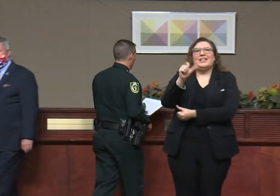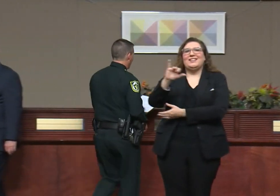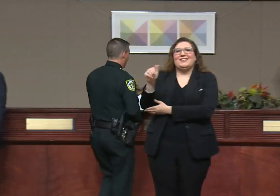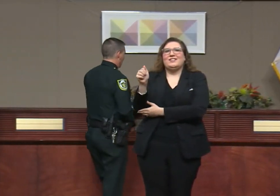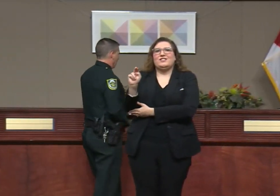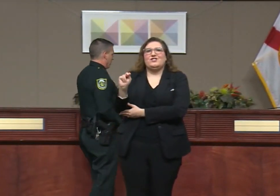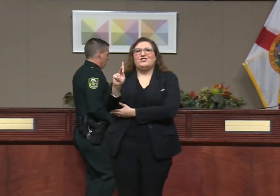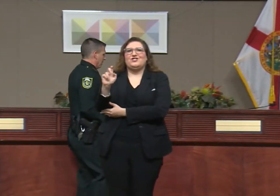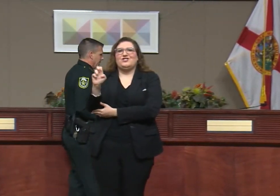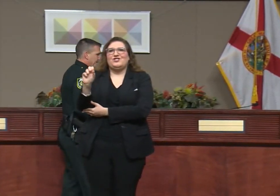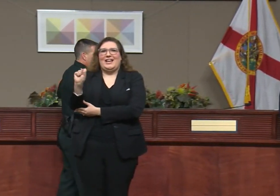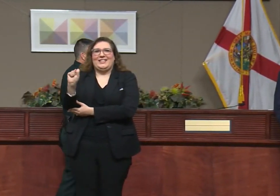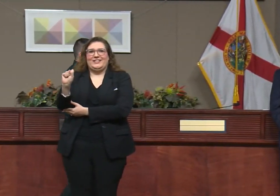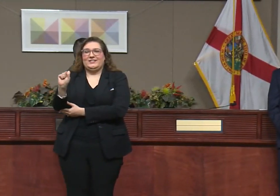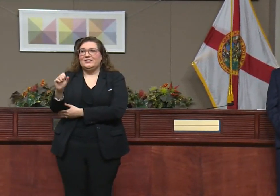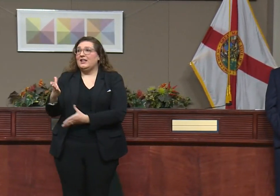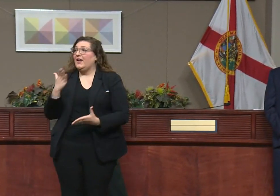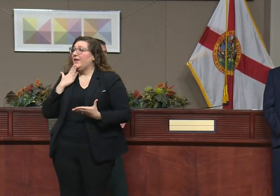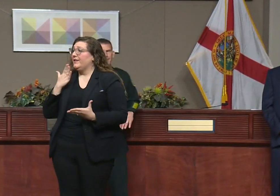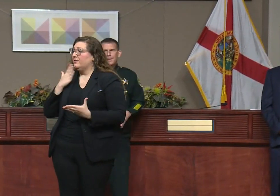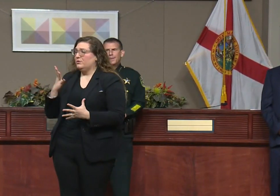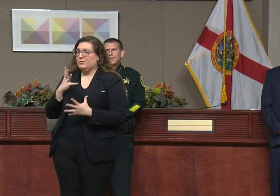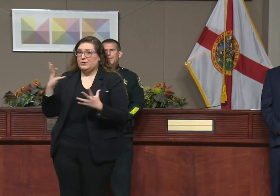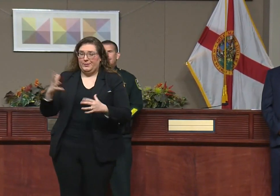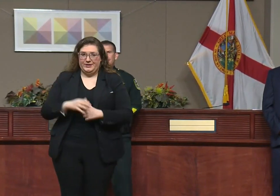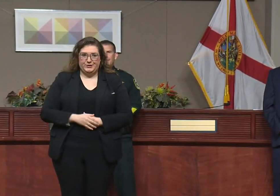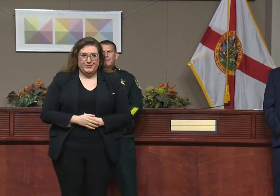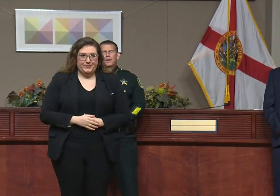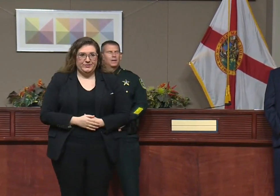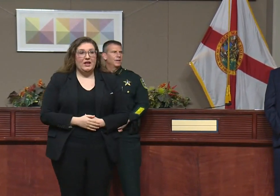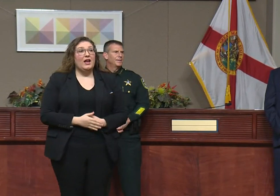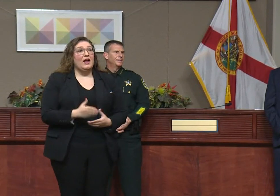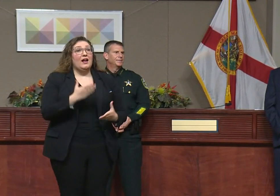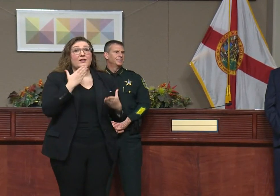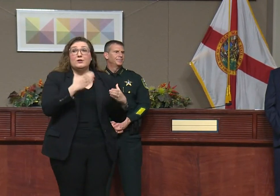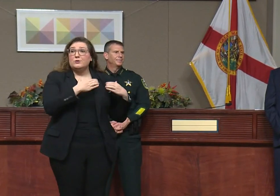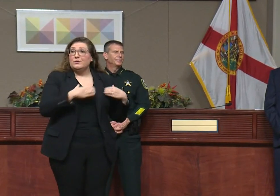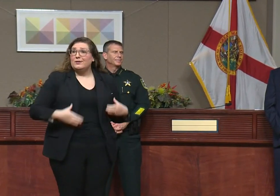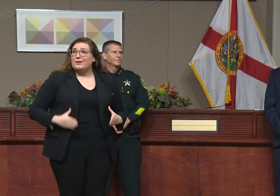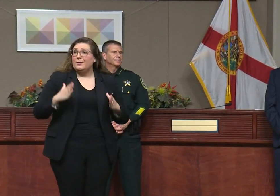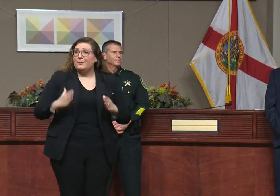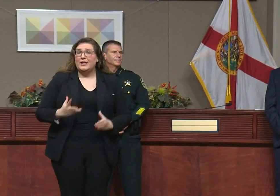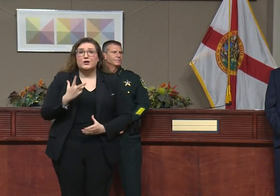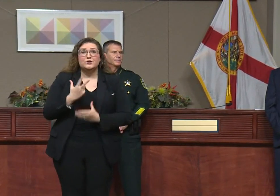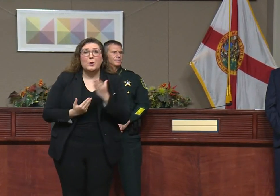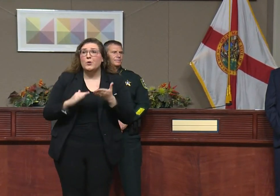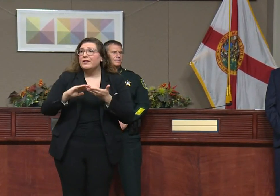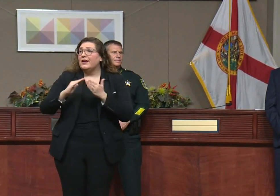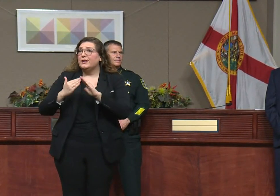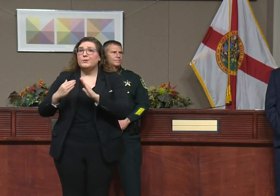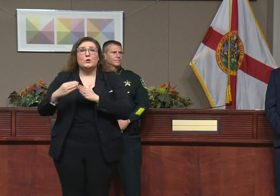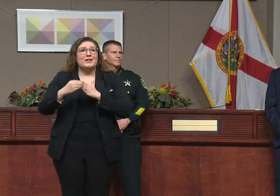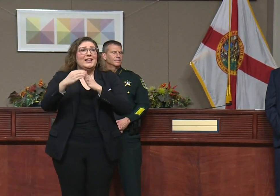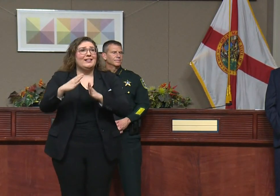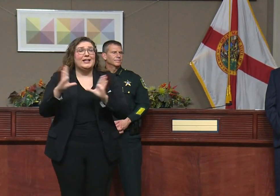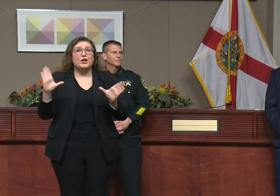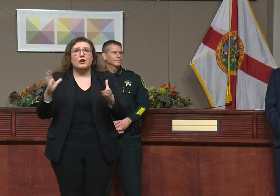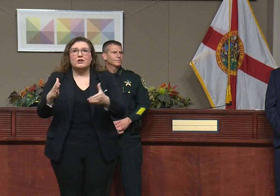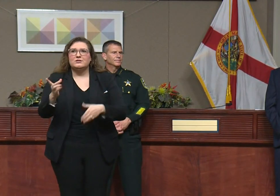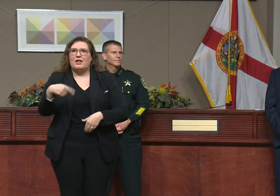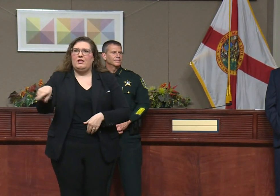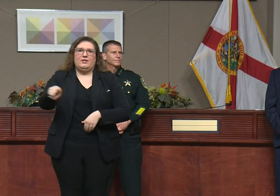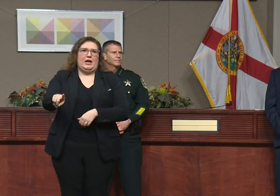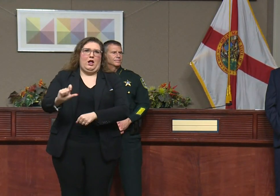Thank you, Sheriff Mina, and thanks to our mayor and all of our community leaders who have tirelessly